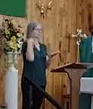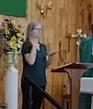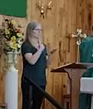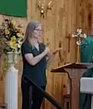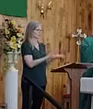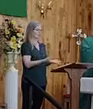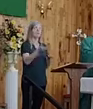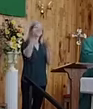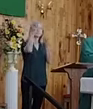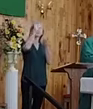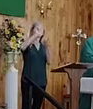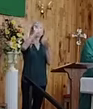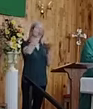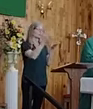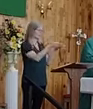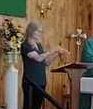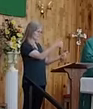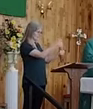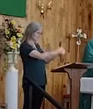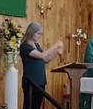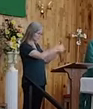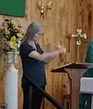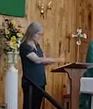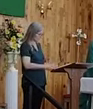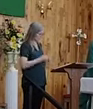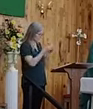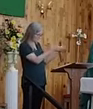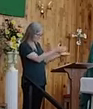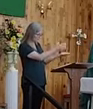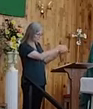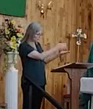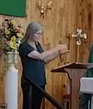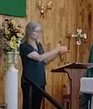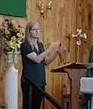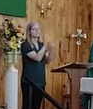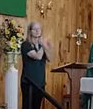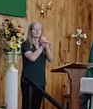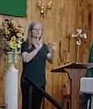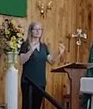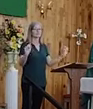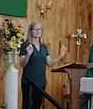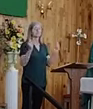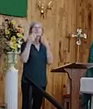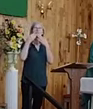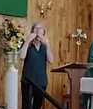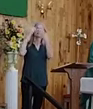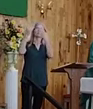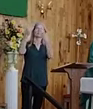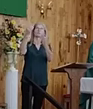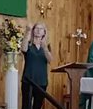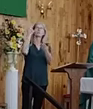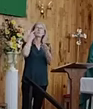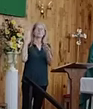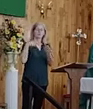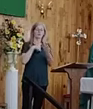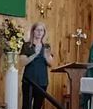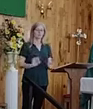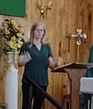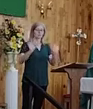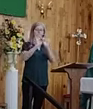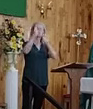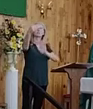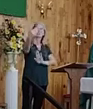Lord, bread of life and the chalice of salvation, giving thanks that you've held worthy to